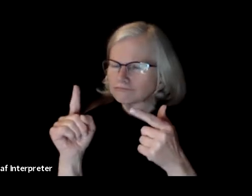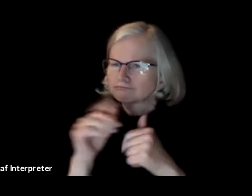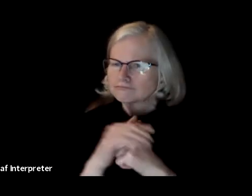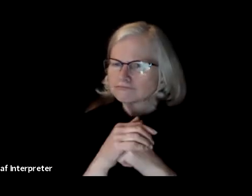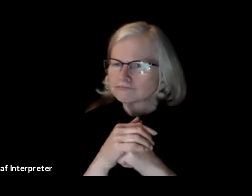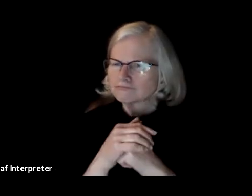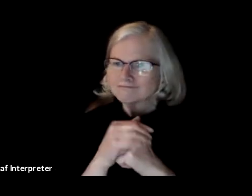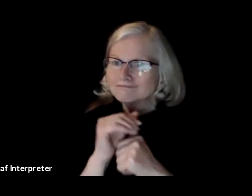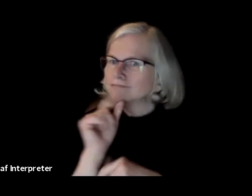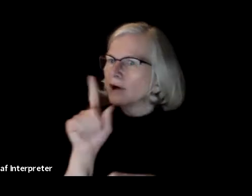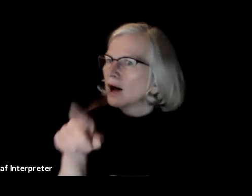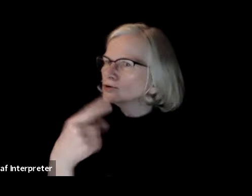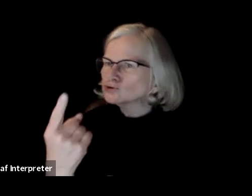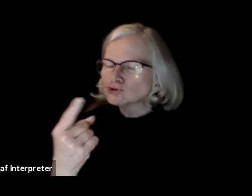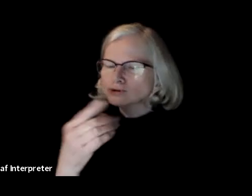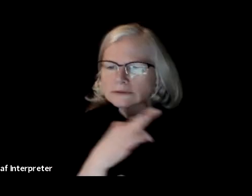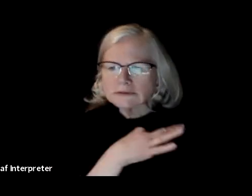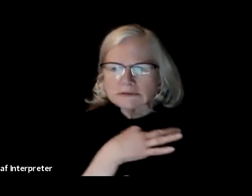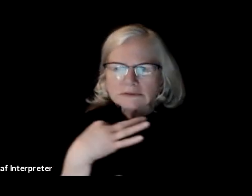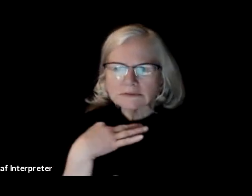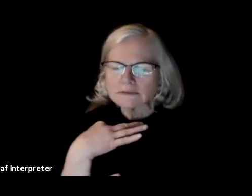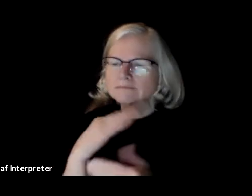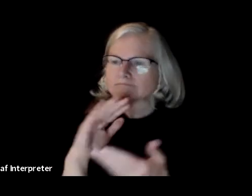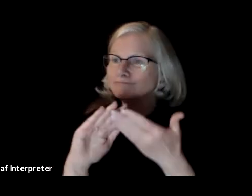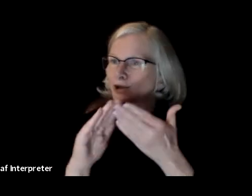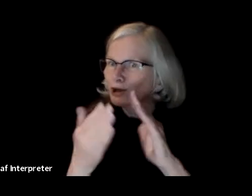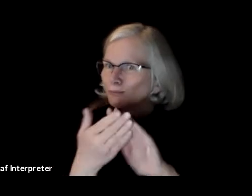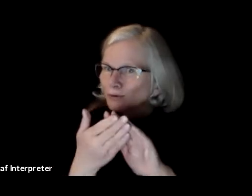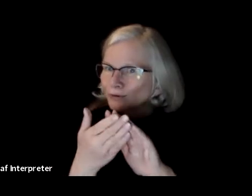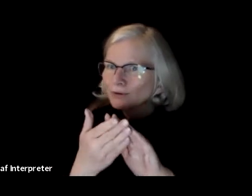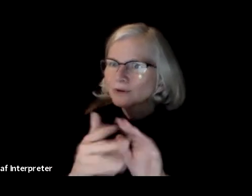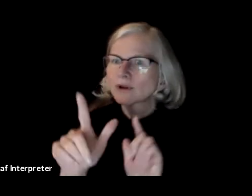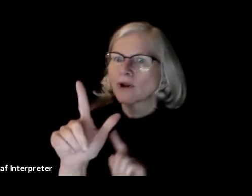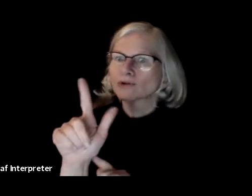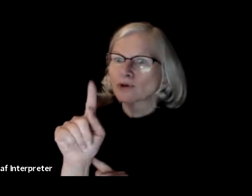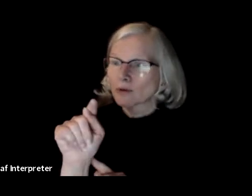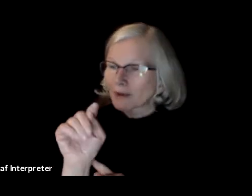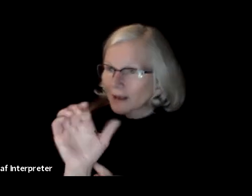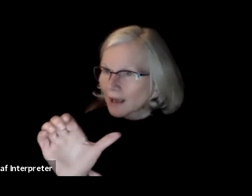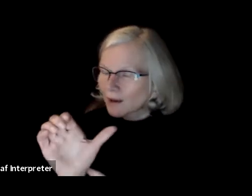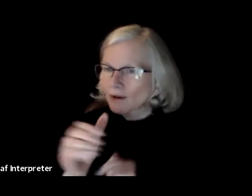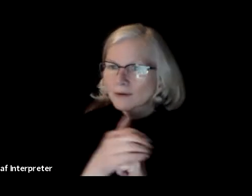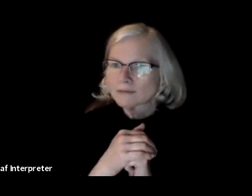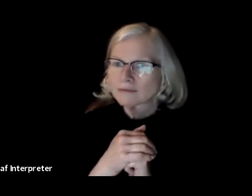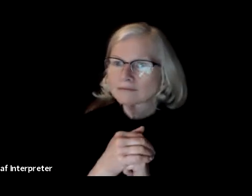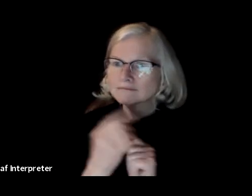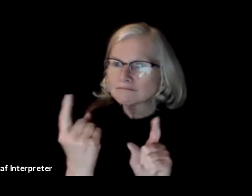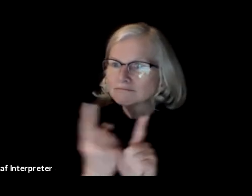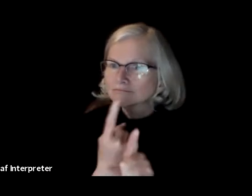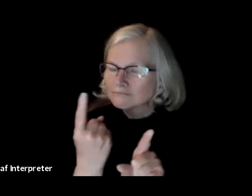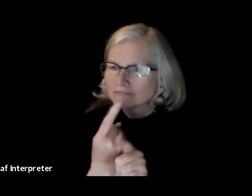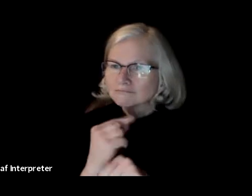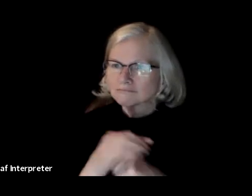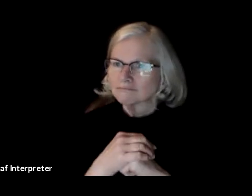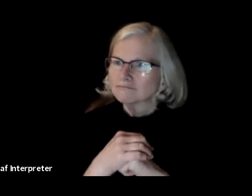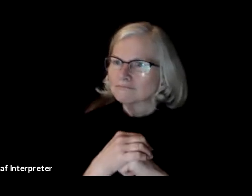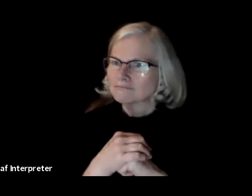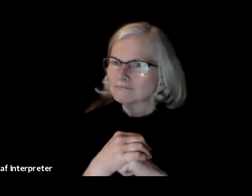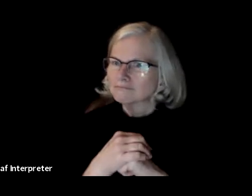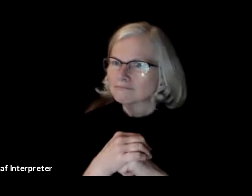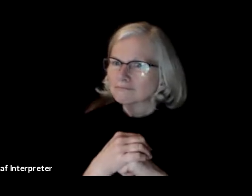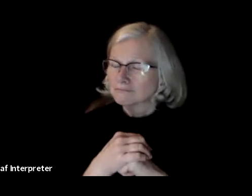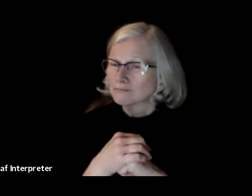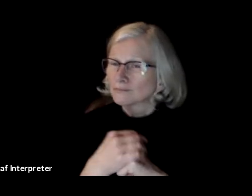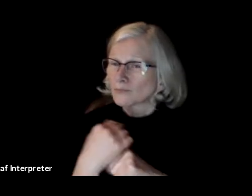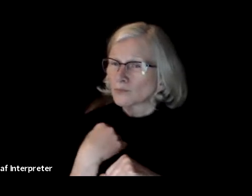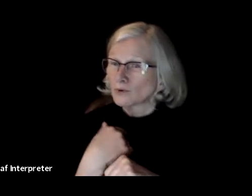be helpful to hear about successes and best practices from peers, in addition to the kind of information we in public health are able to provide